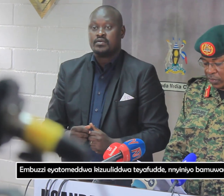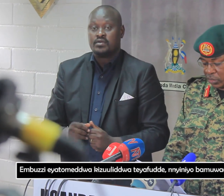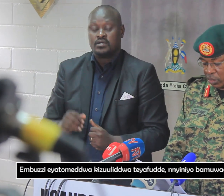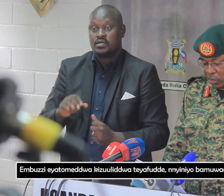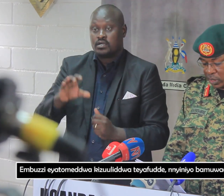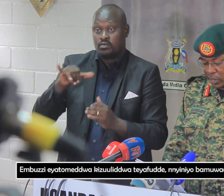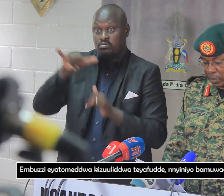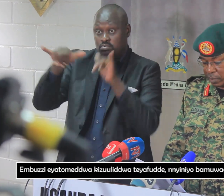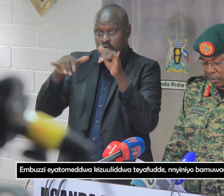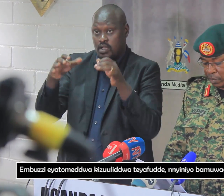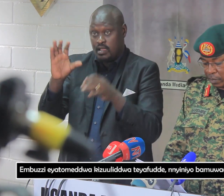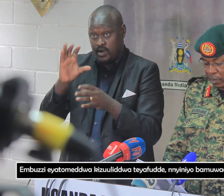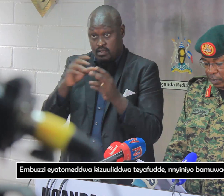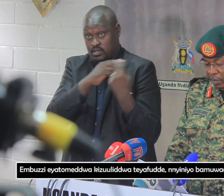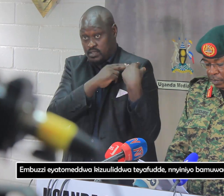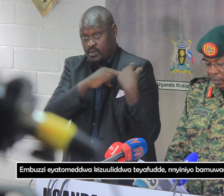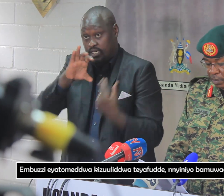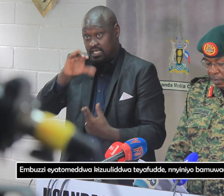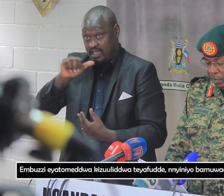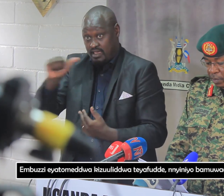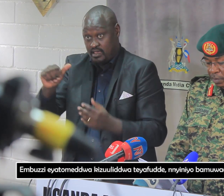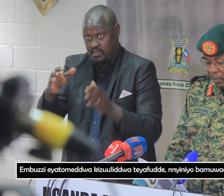Civil Aviation Authority,